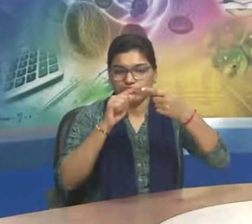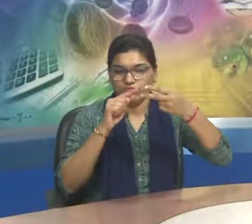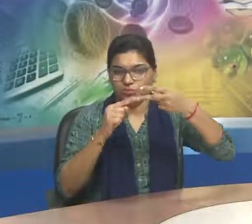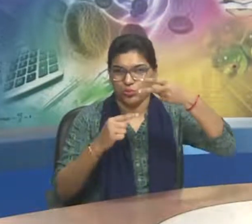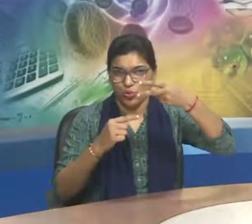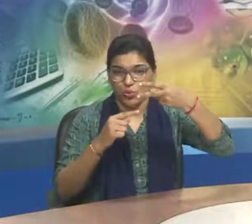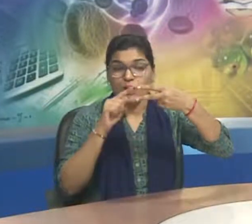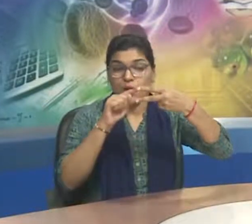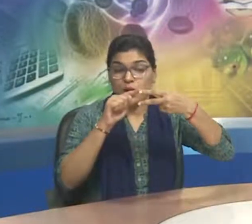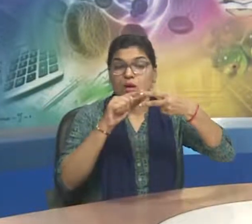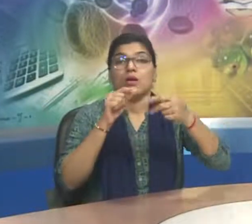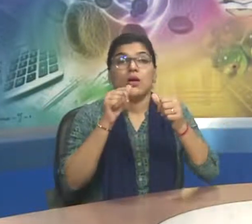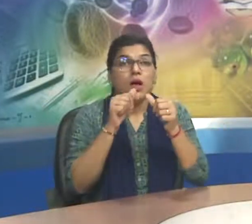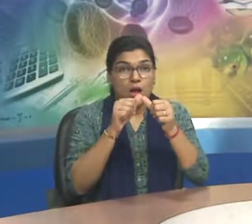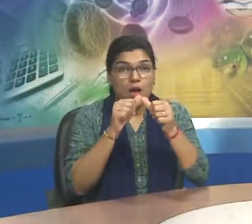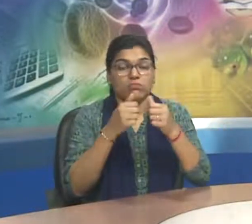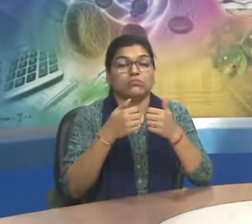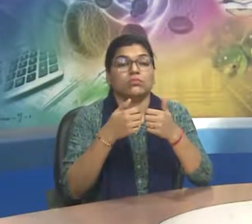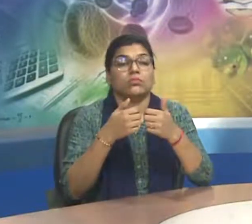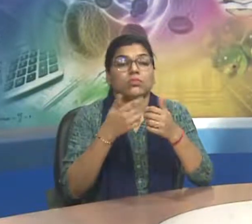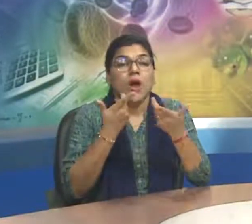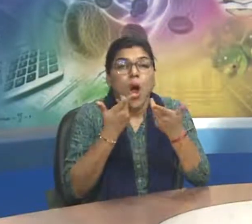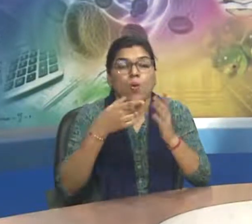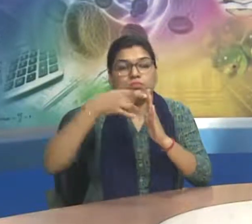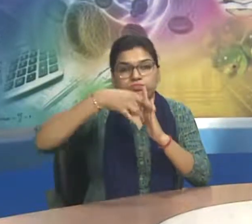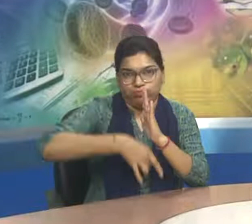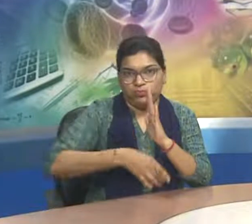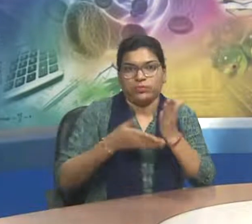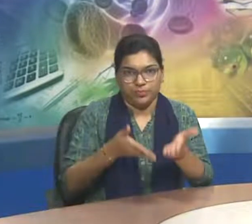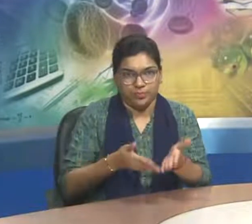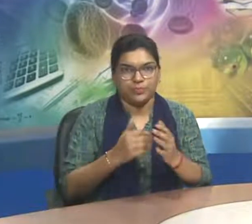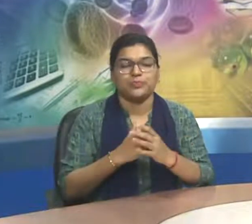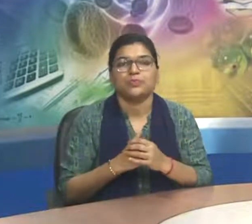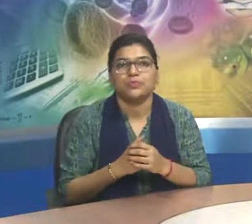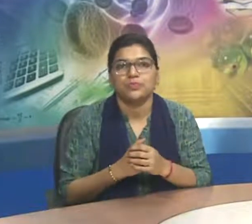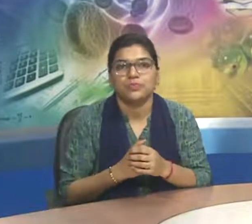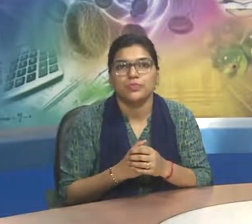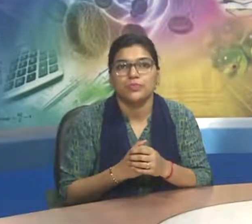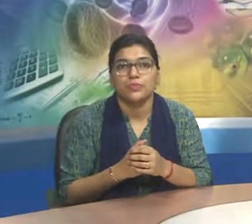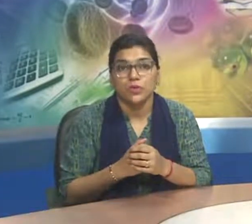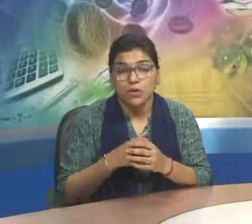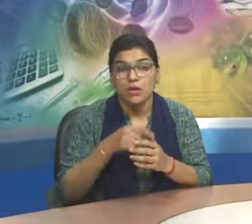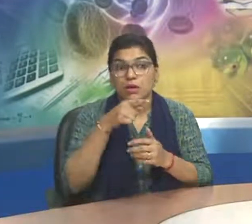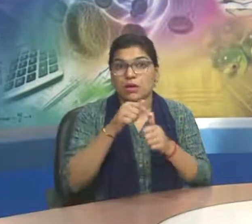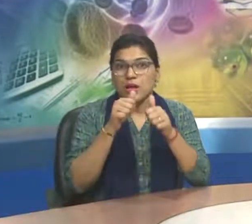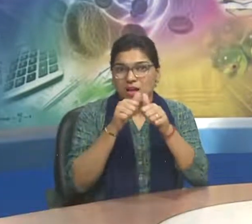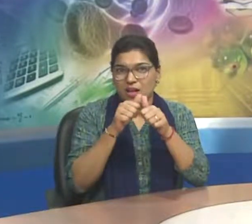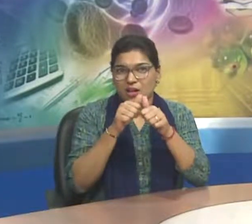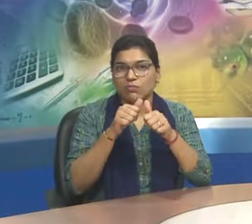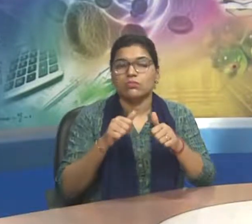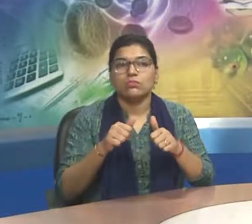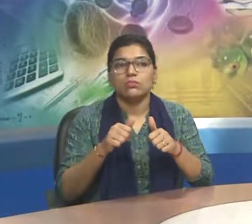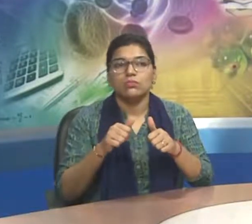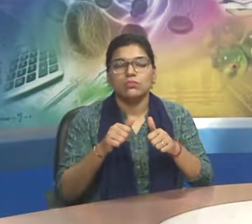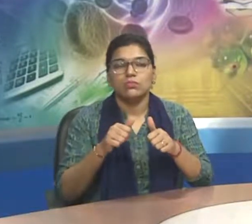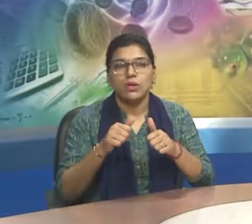Just as we understood the two main categories, abiotic and the biotic resources, let us